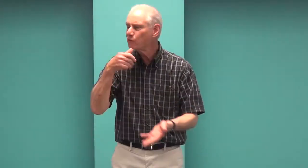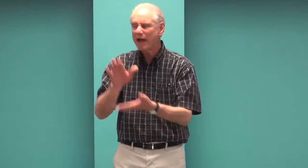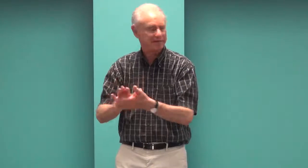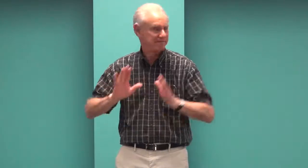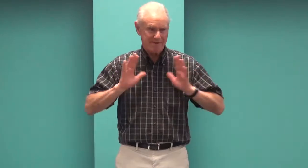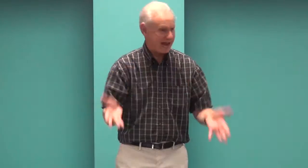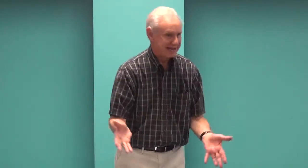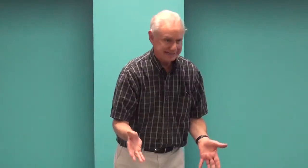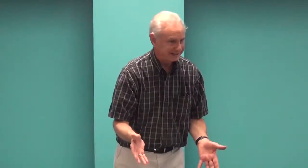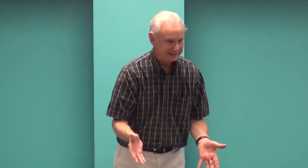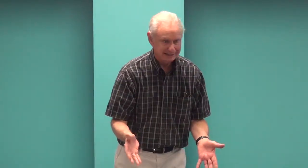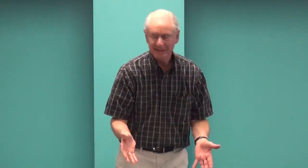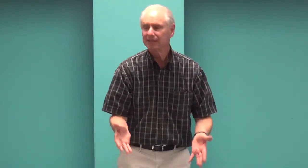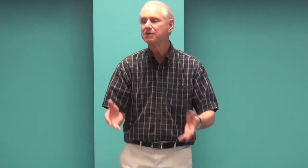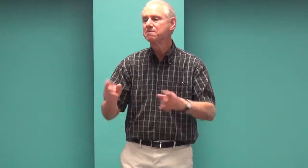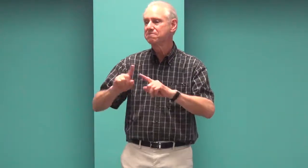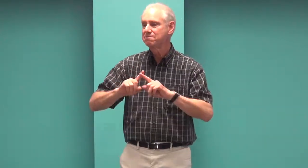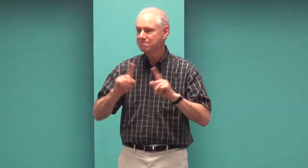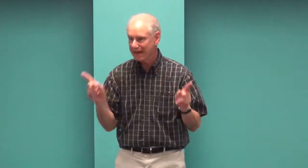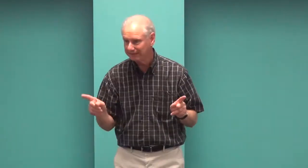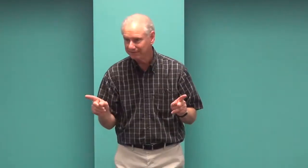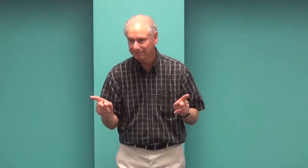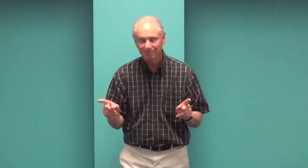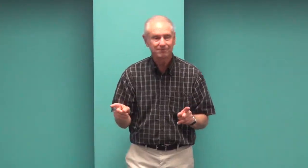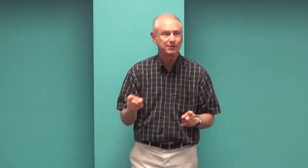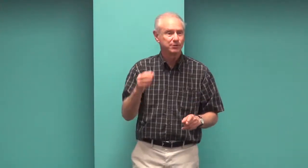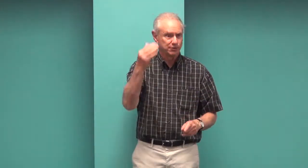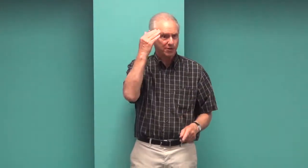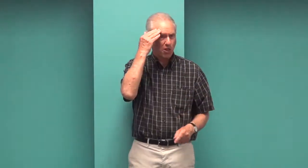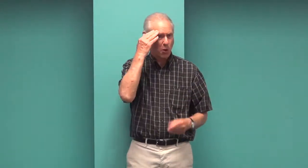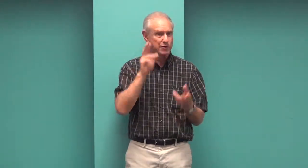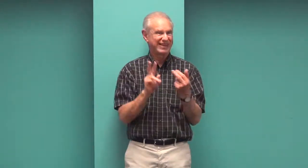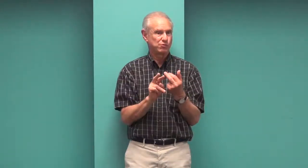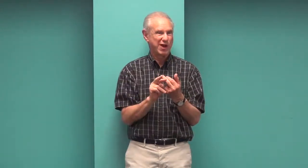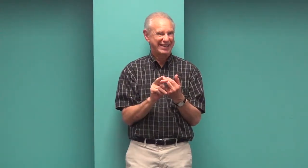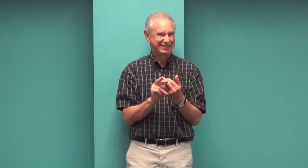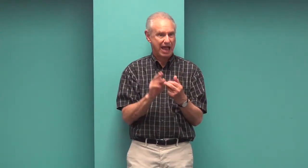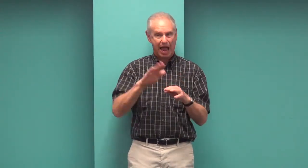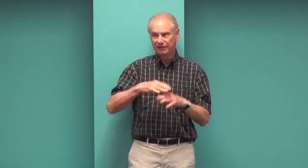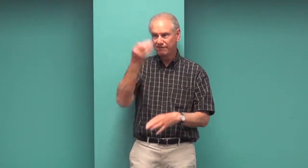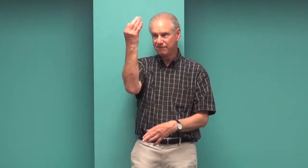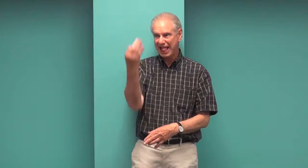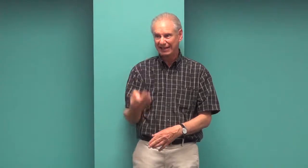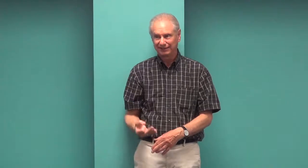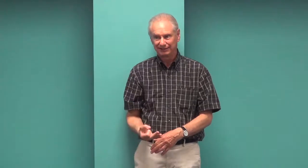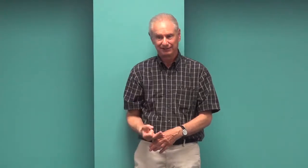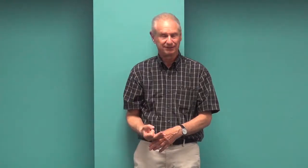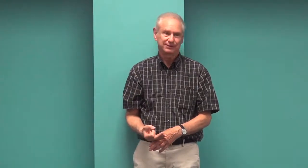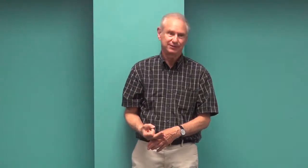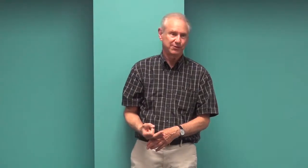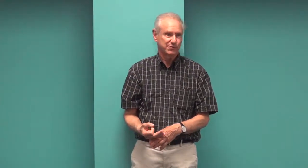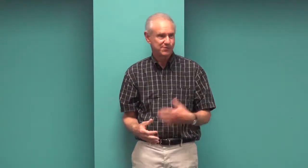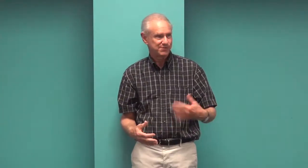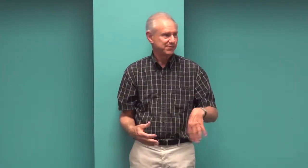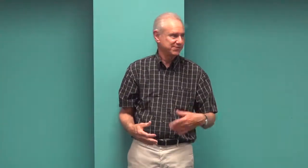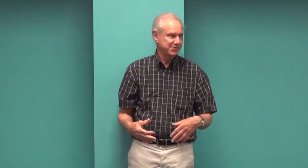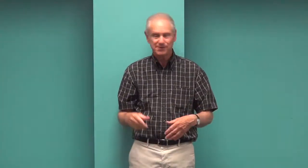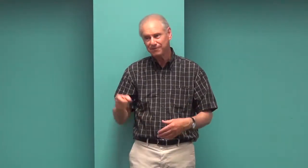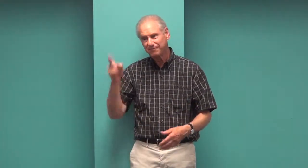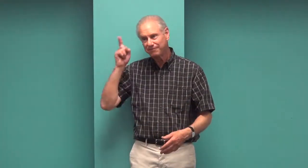fine. His wife is just fine. But you know the freeways in LA on a Friday